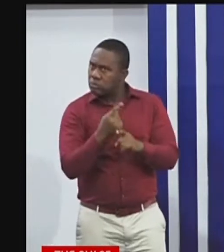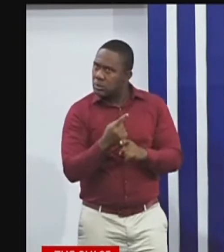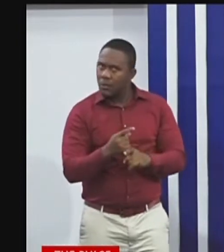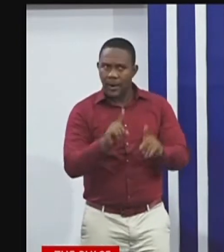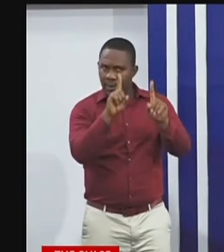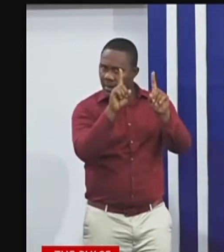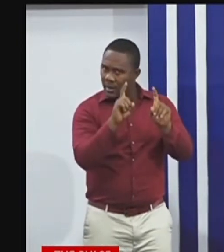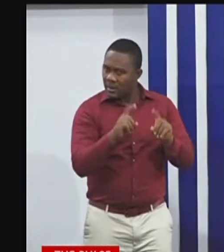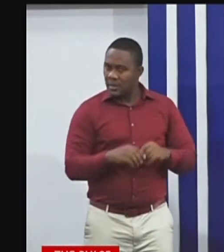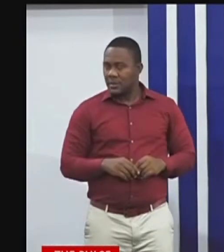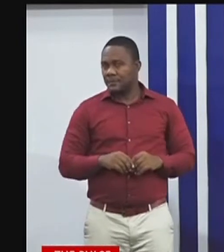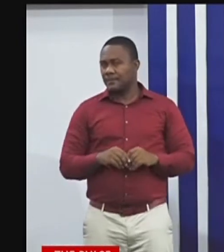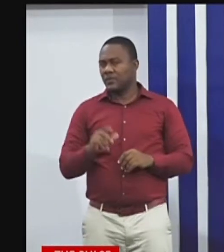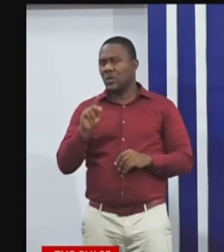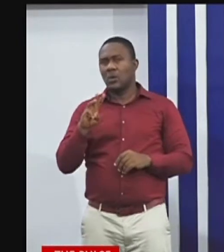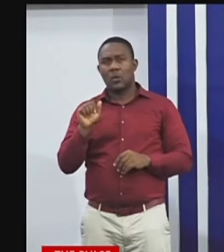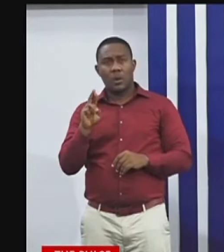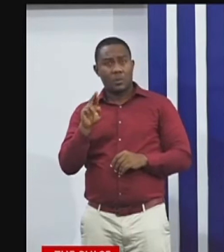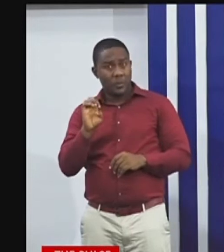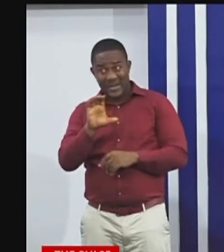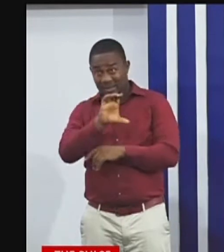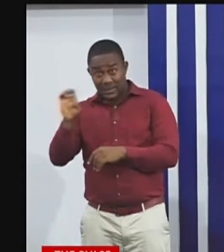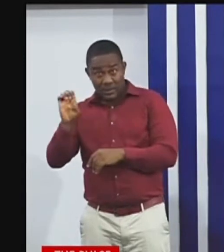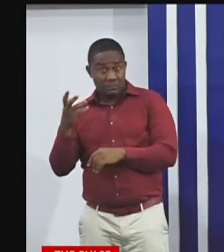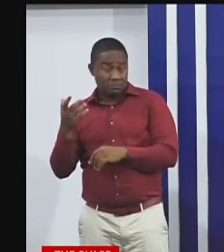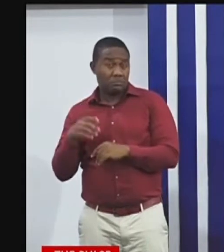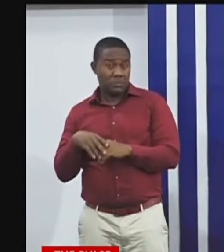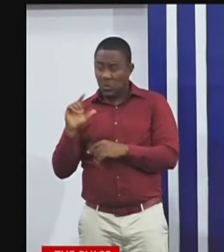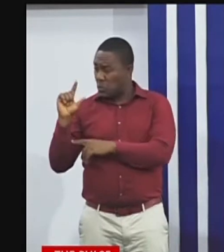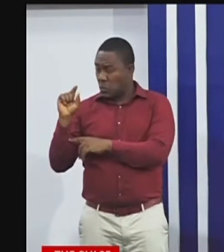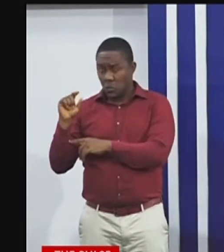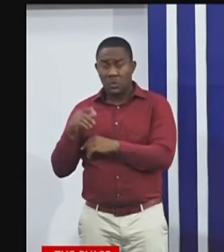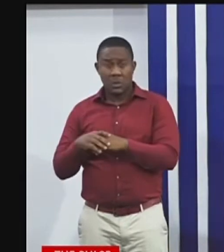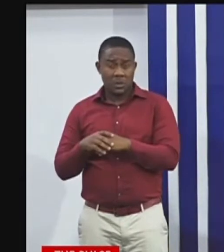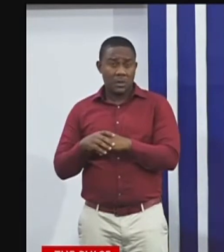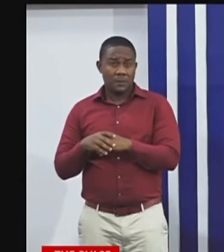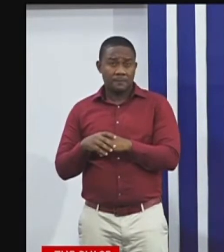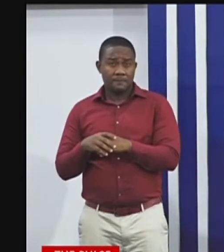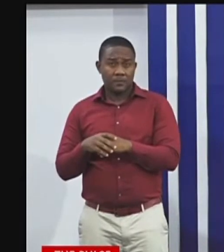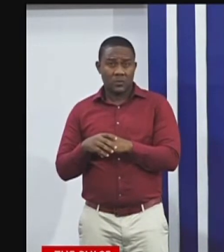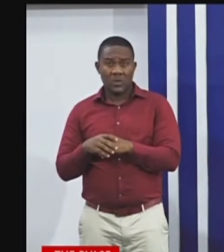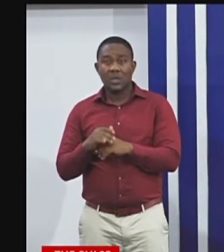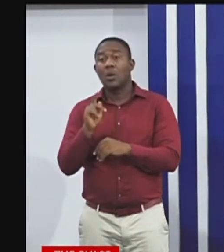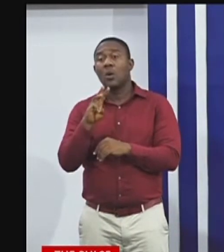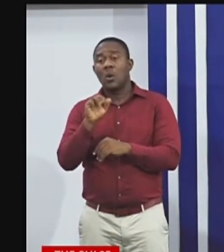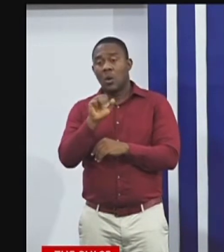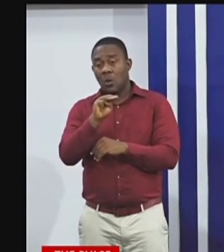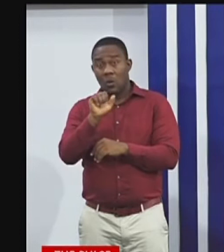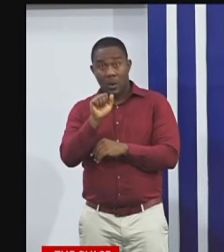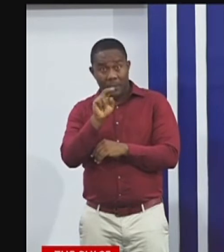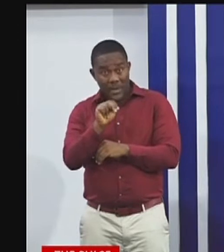Kwabri East showed the largest number, 20, with Achuma Kwame adding 5 to the